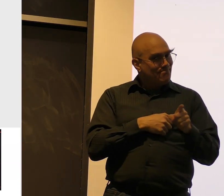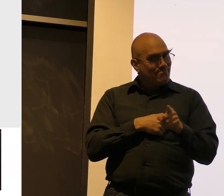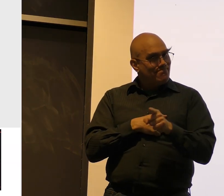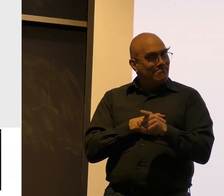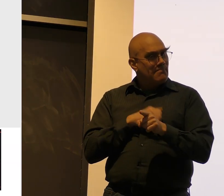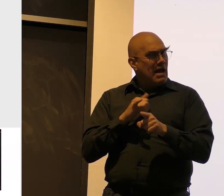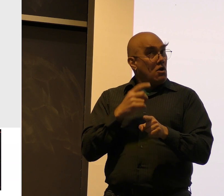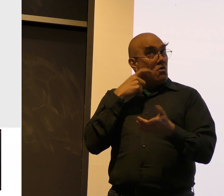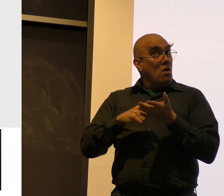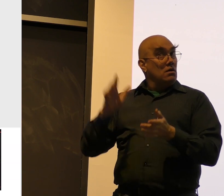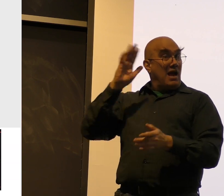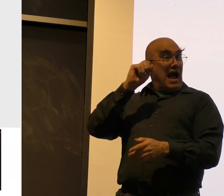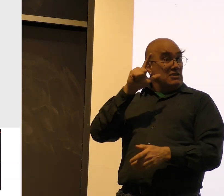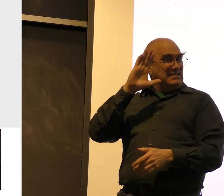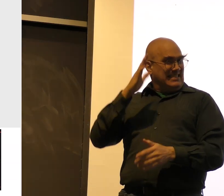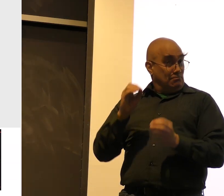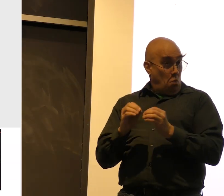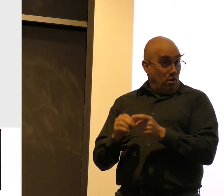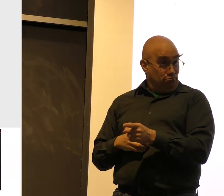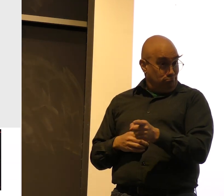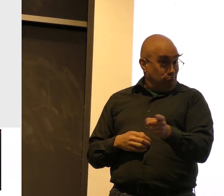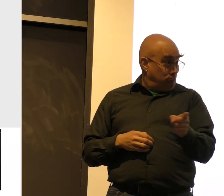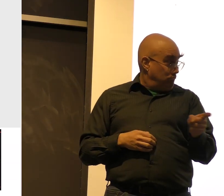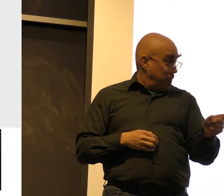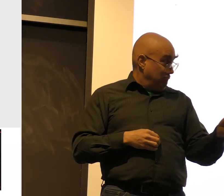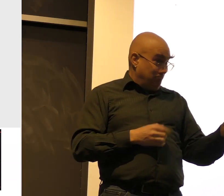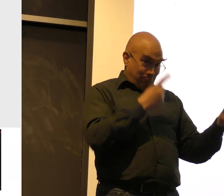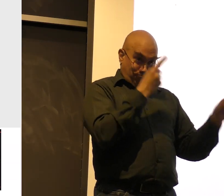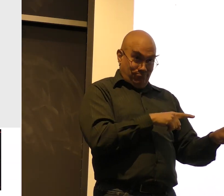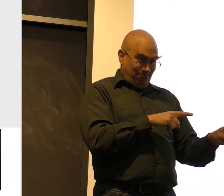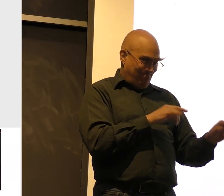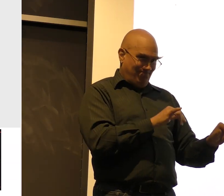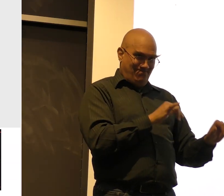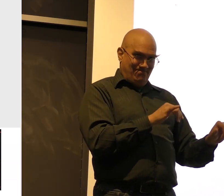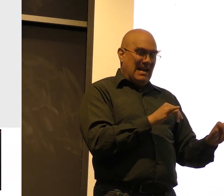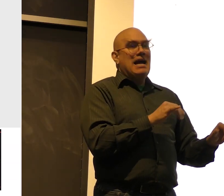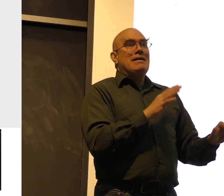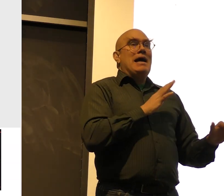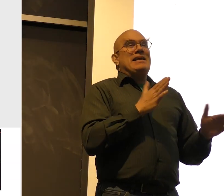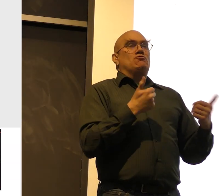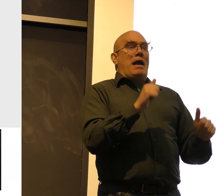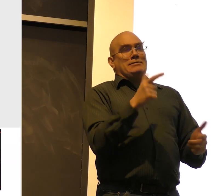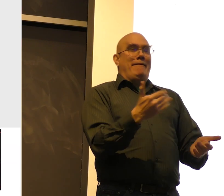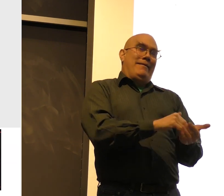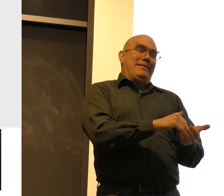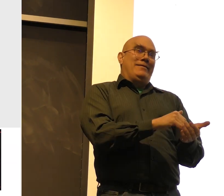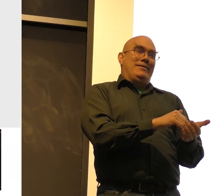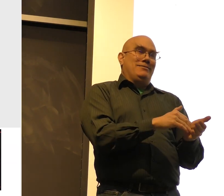could not. And they noticed back then that ASL was very prevalent, right? And so they said, all right, let's